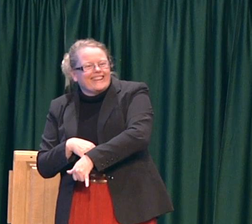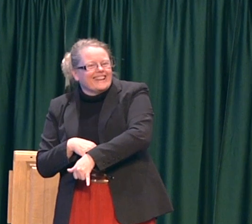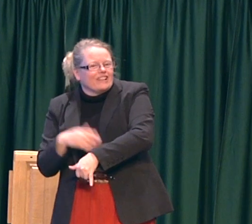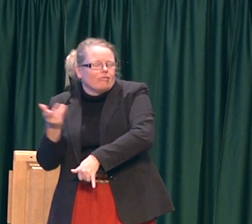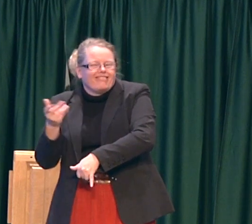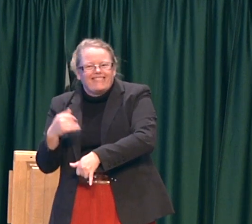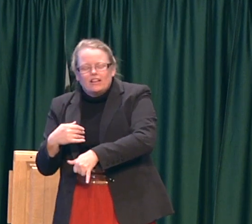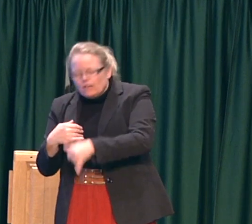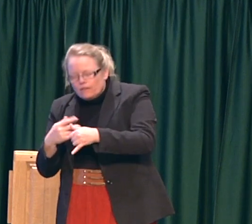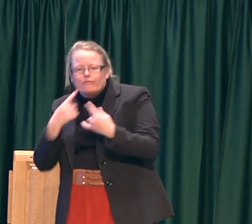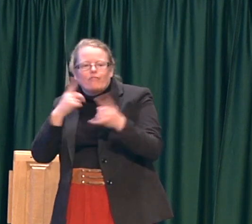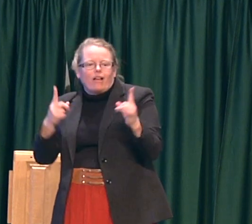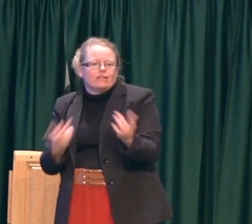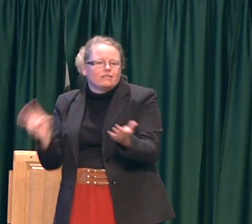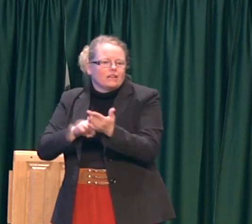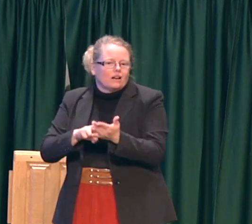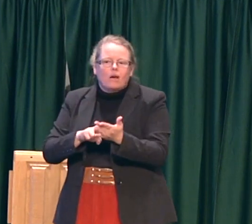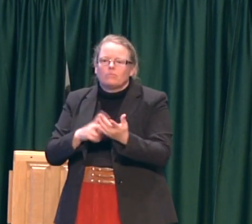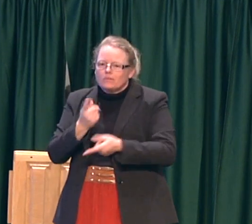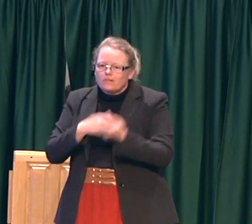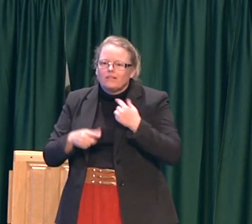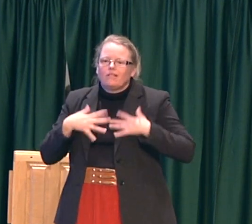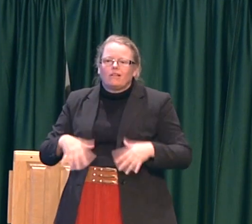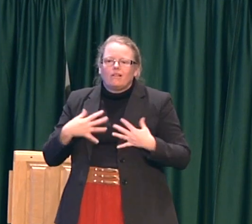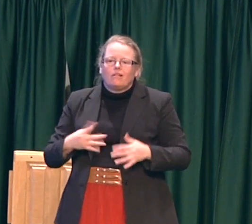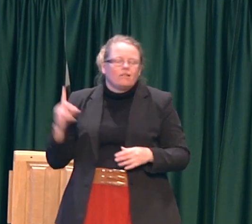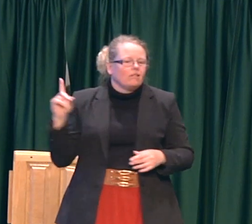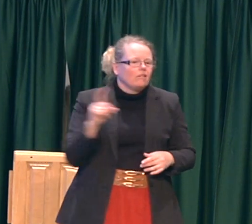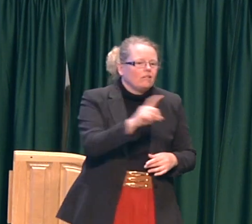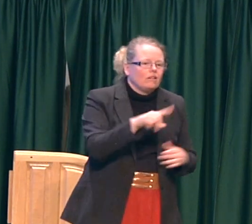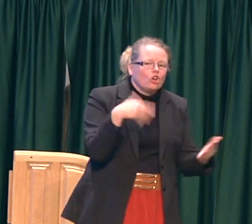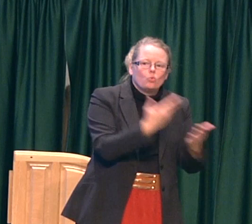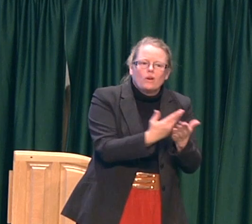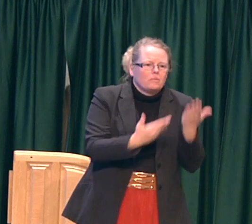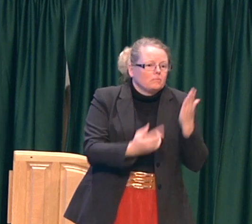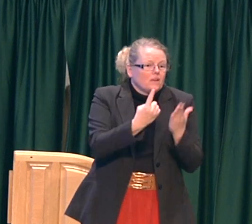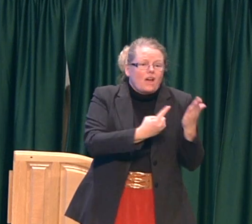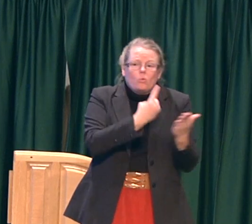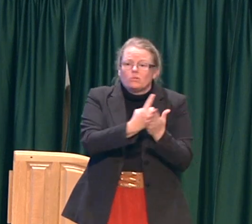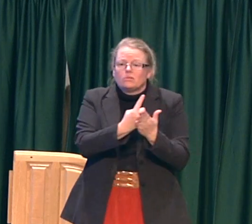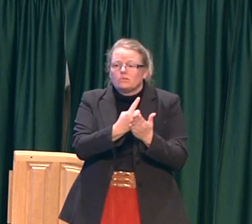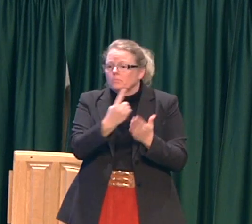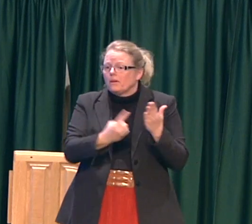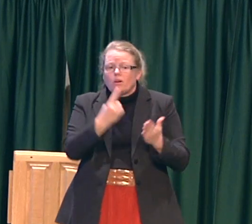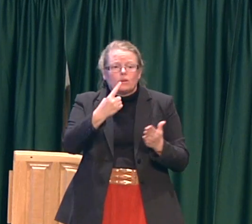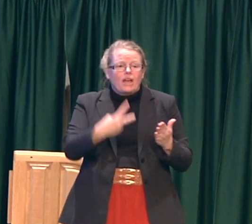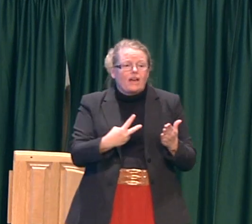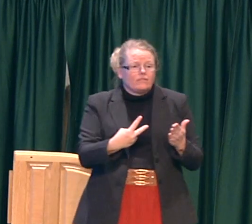It might take the interpreter a little while to wake up, right? And get there, get themselves presentable and arrive. It could be an hour